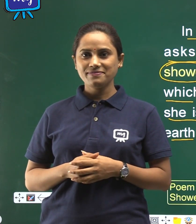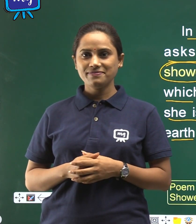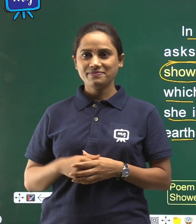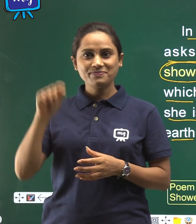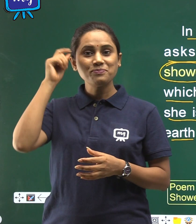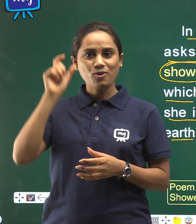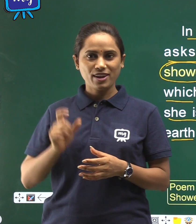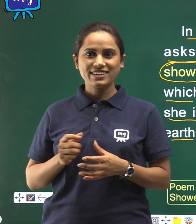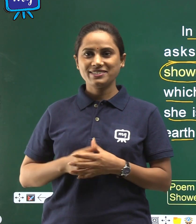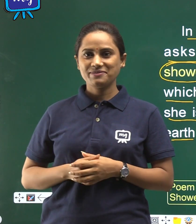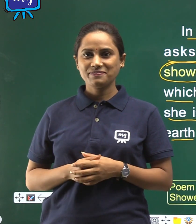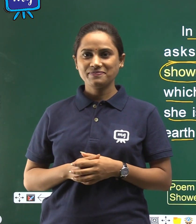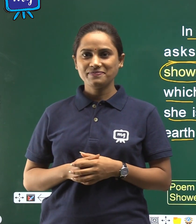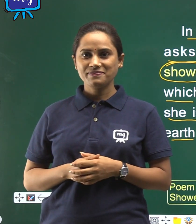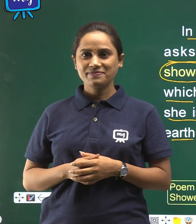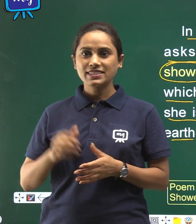poet,